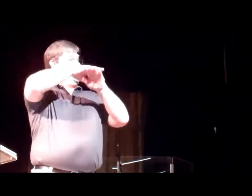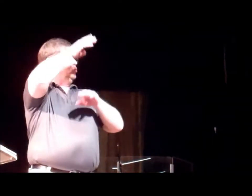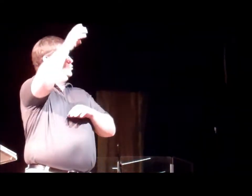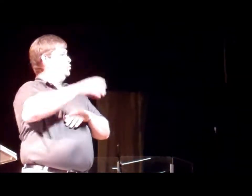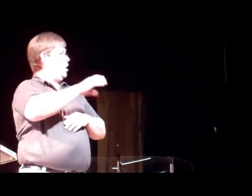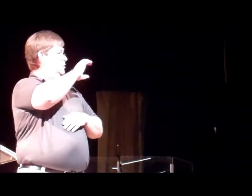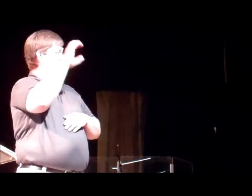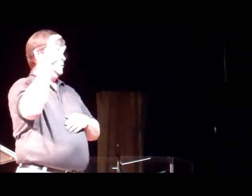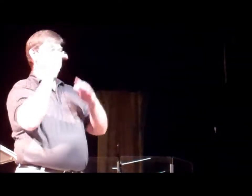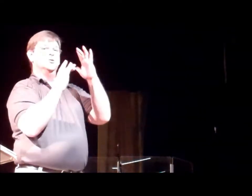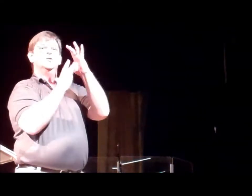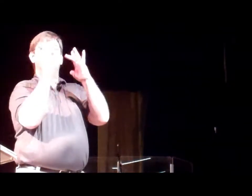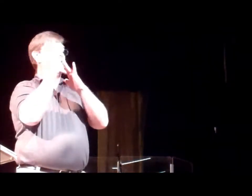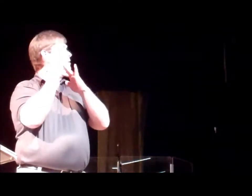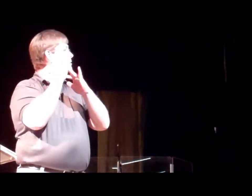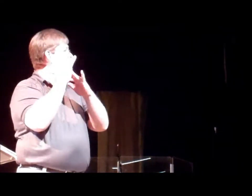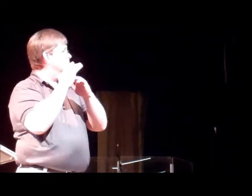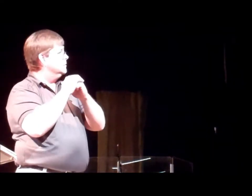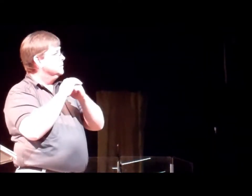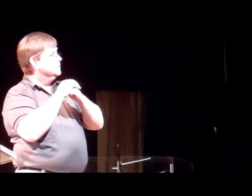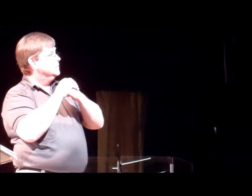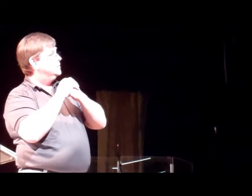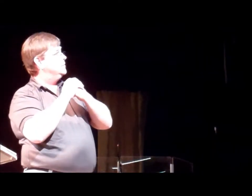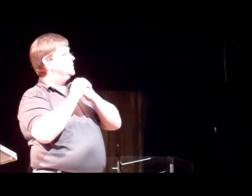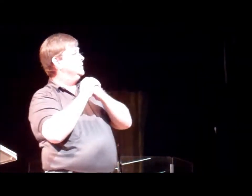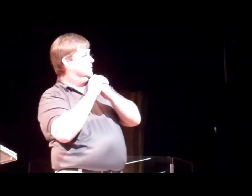them. Jesus was then hung on the cross.